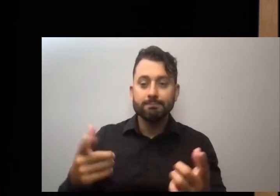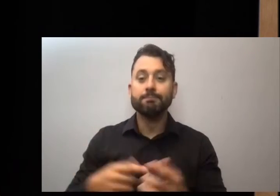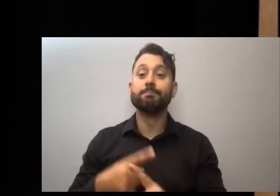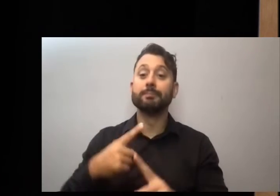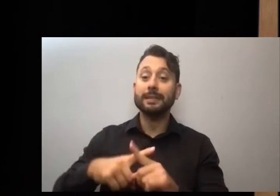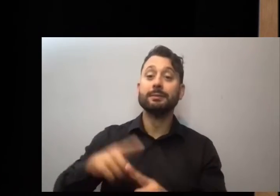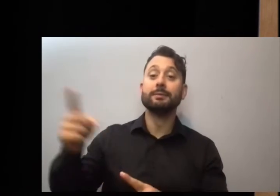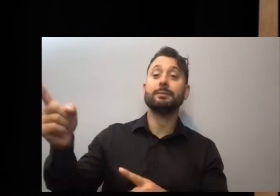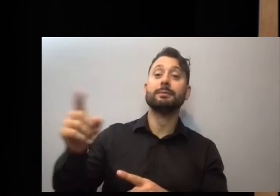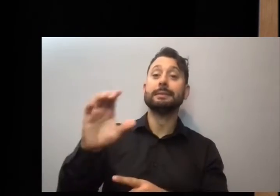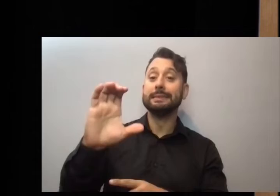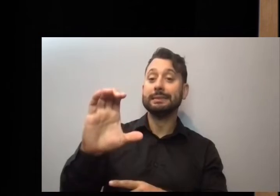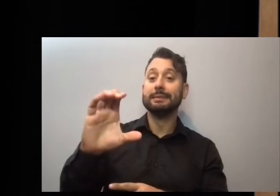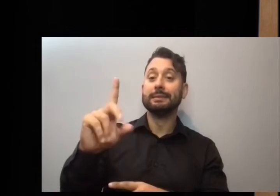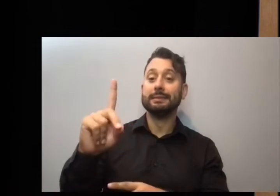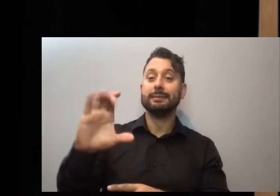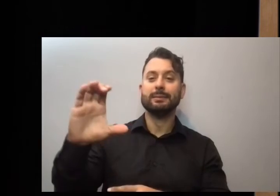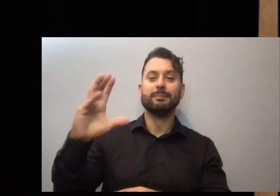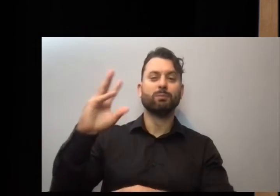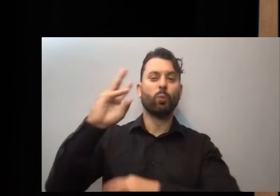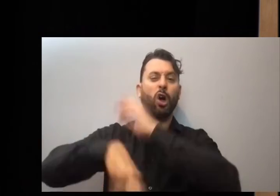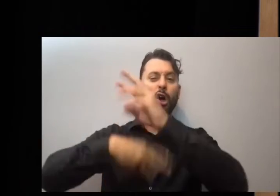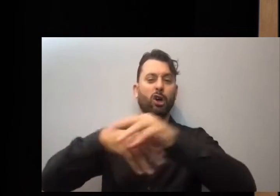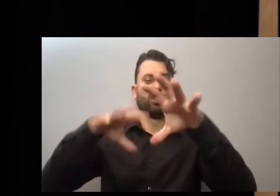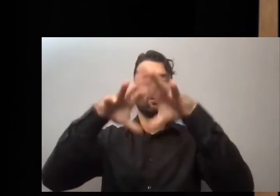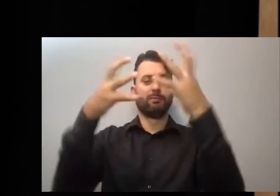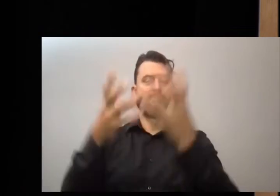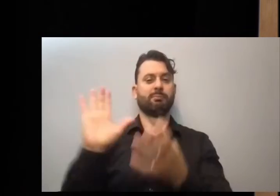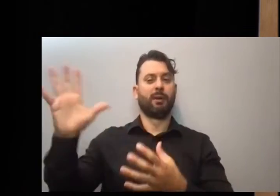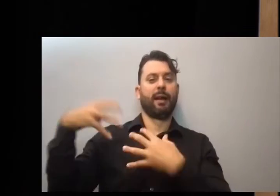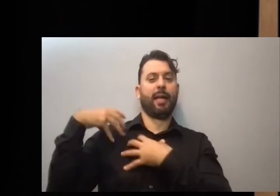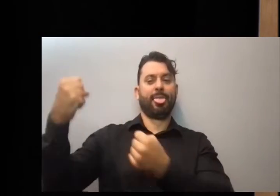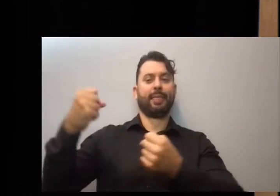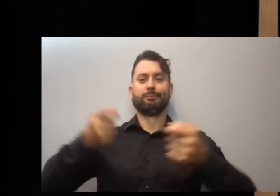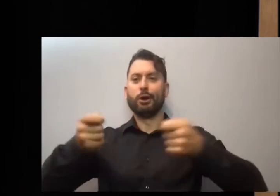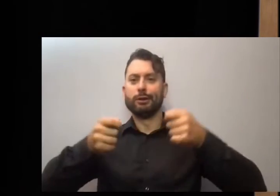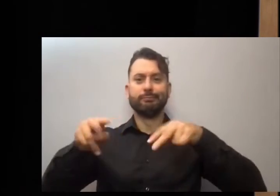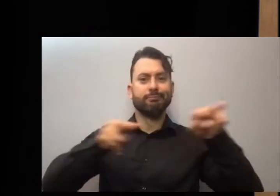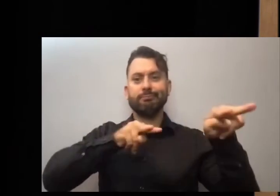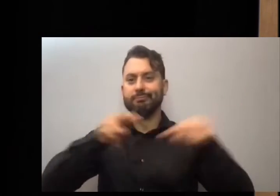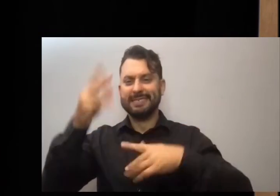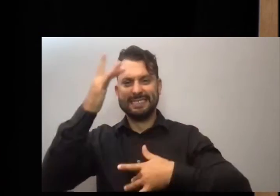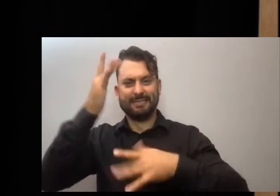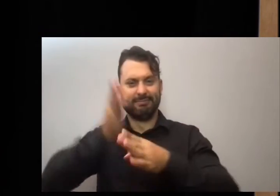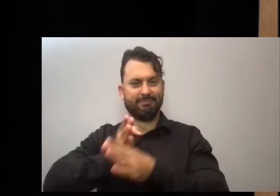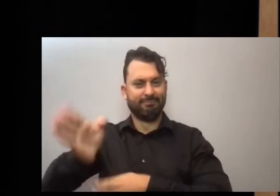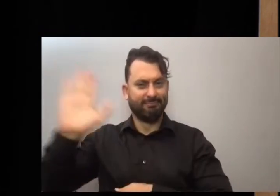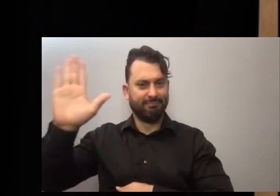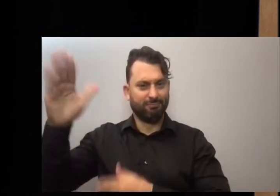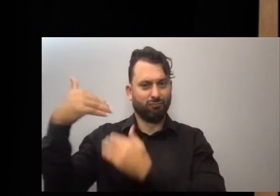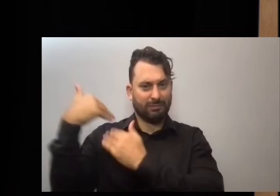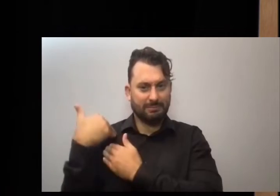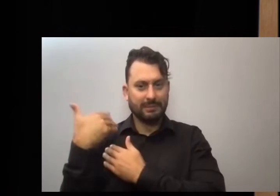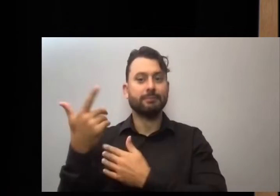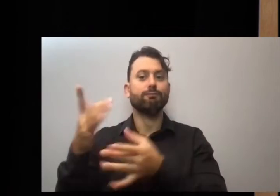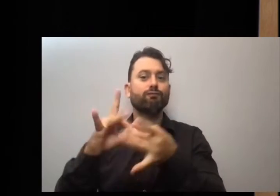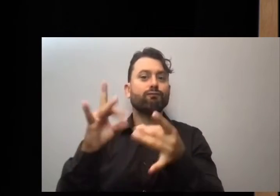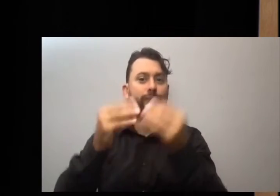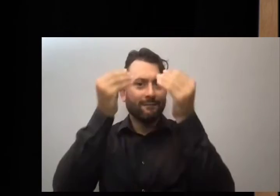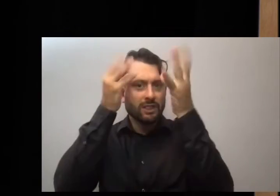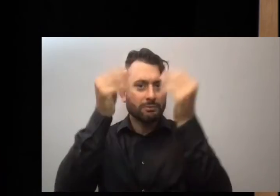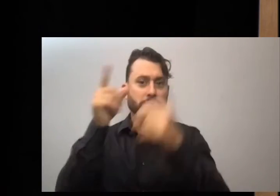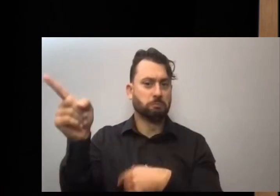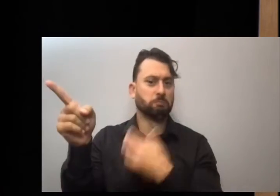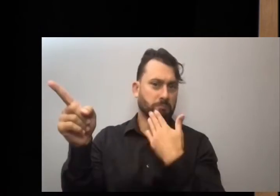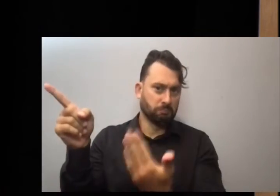well to help get you a little bit more knowledge. Other trusted sources might be colleges and universities that do research on these